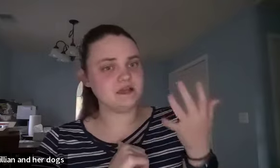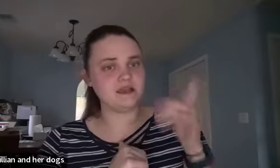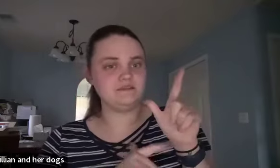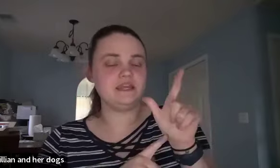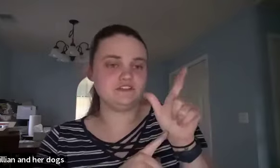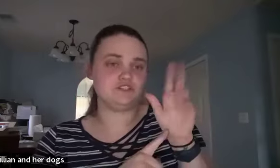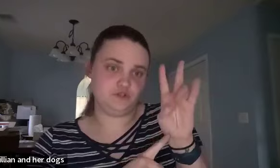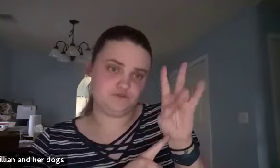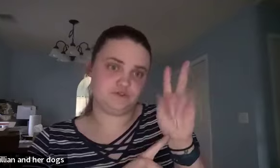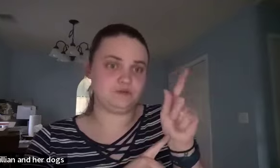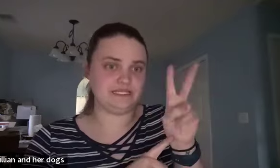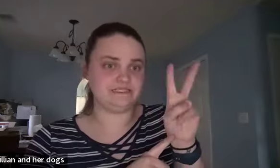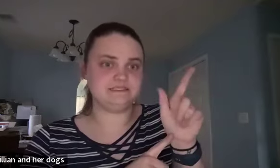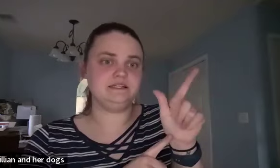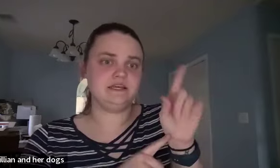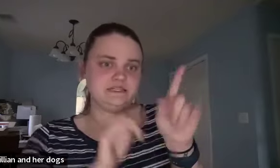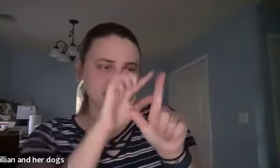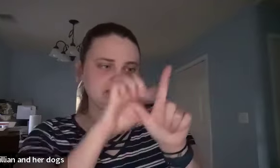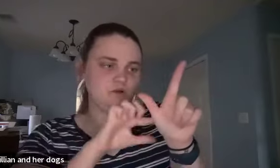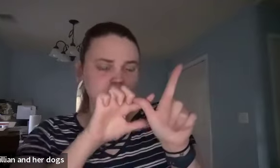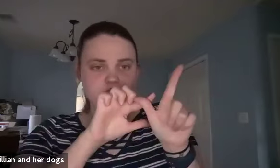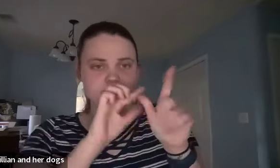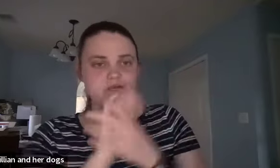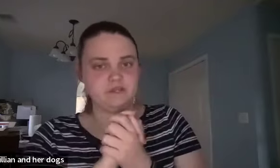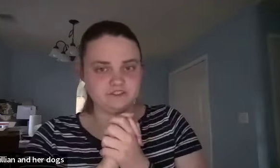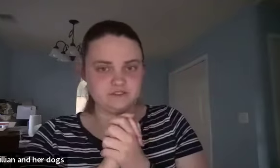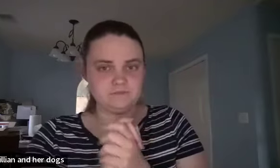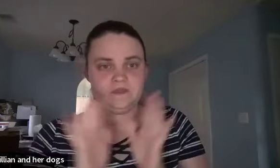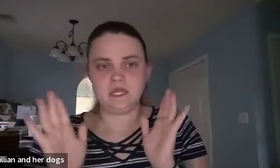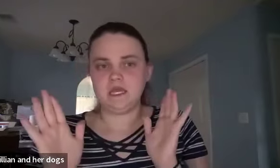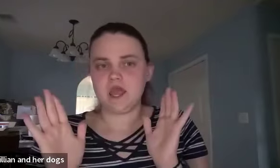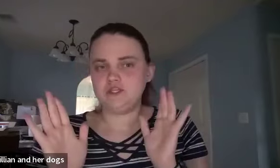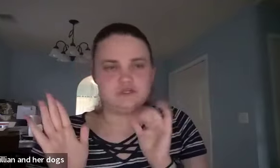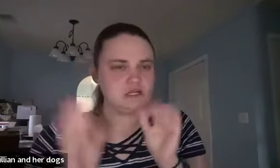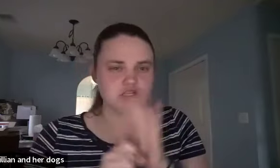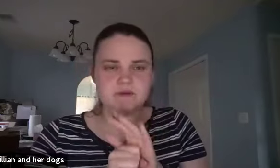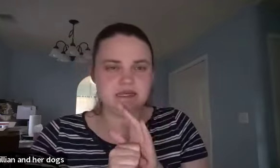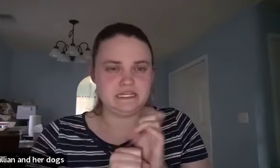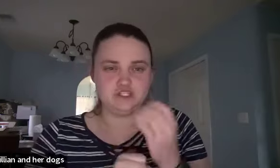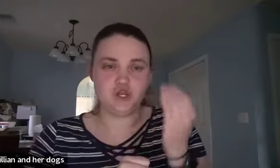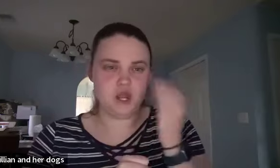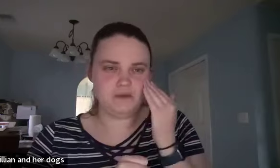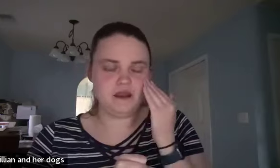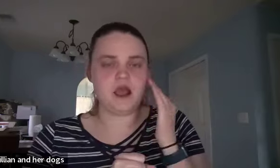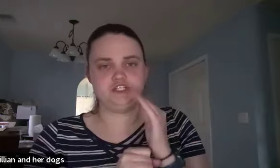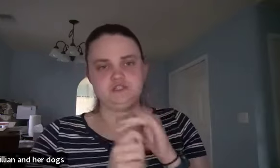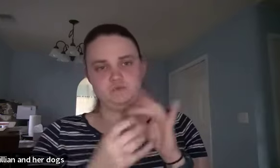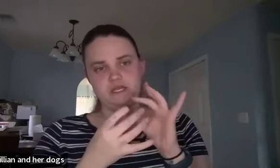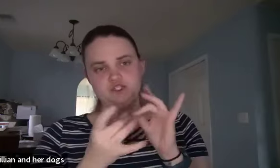a sign that is also used for 20s, is this little hand shape here too. Do not stress about needing to know it. I just wanted